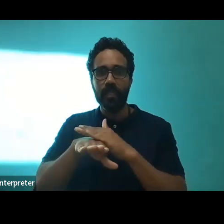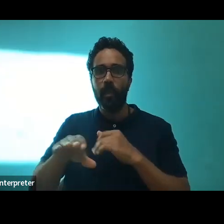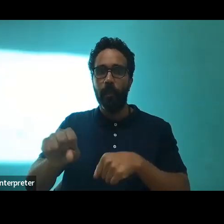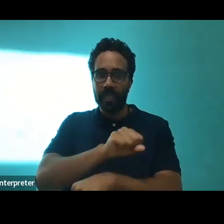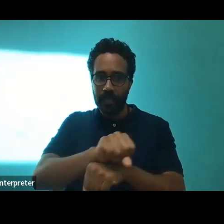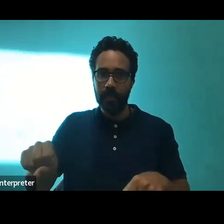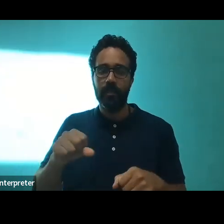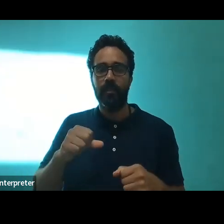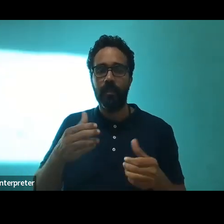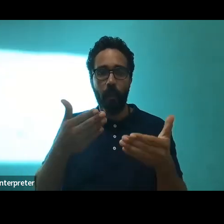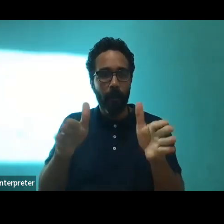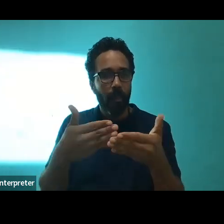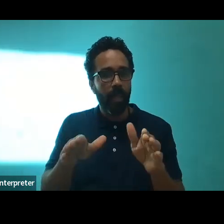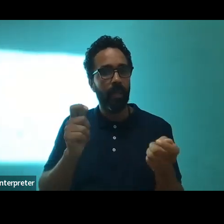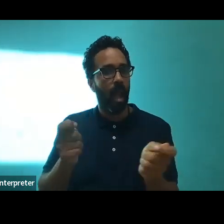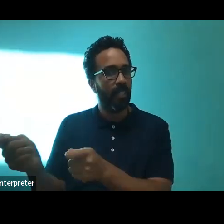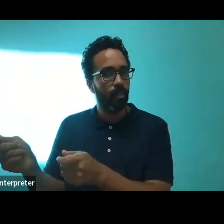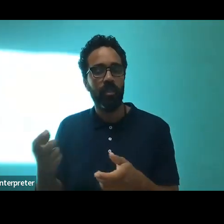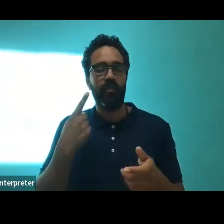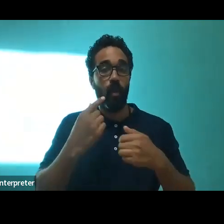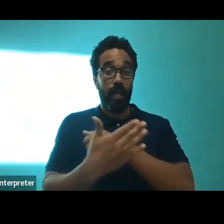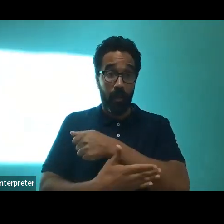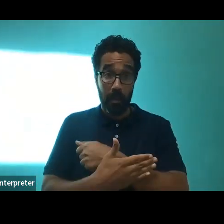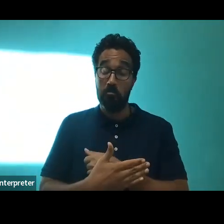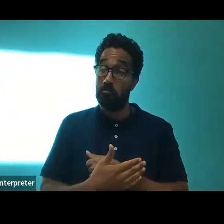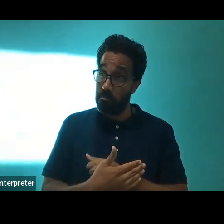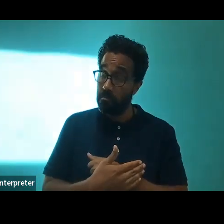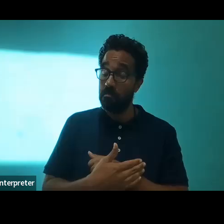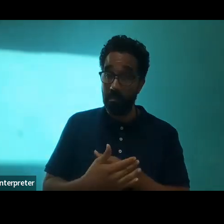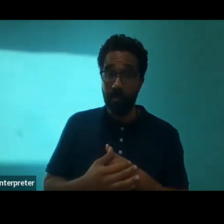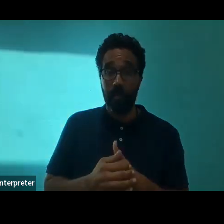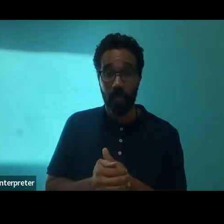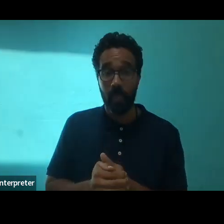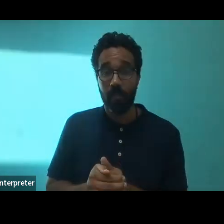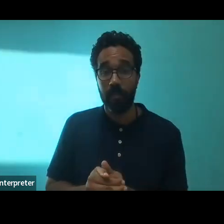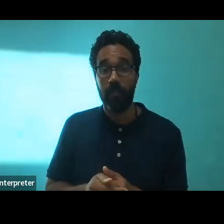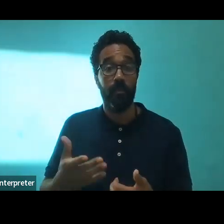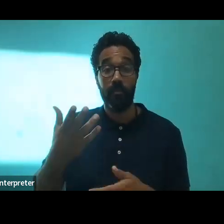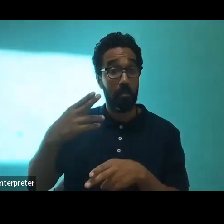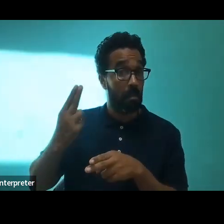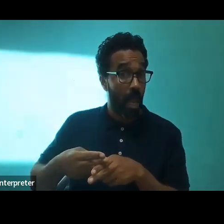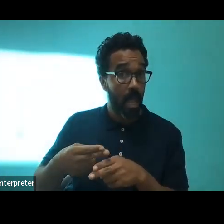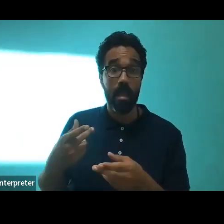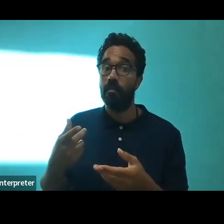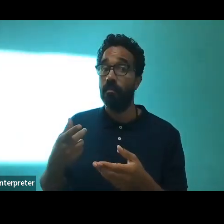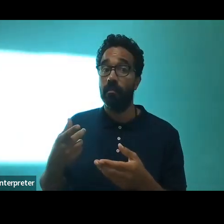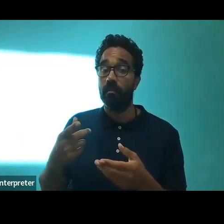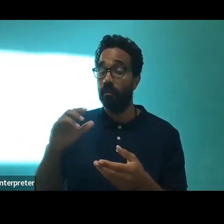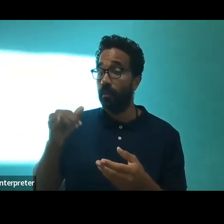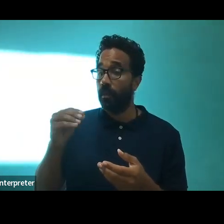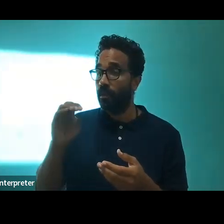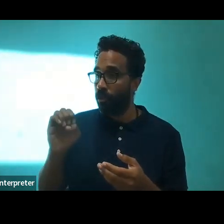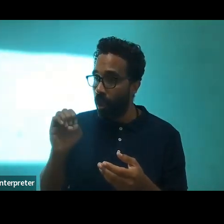accommodations in the county. Names that you have probably never heard, people like Joe